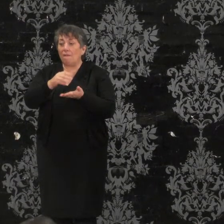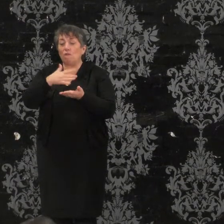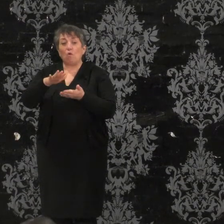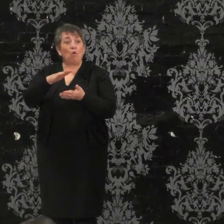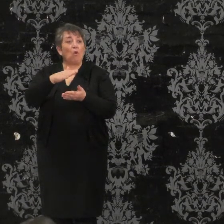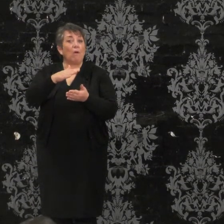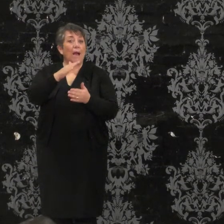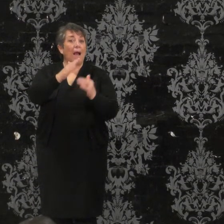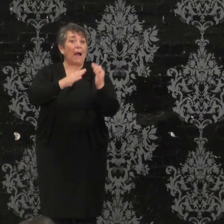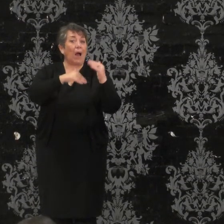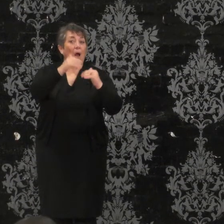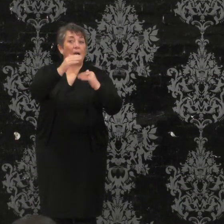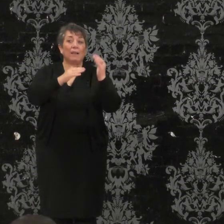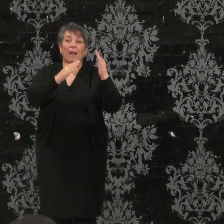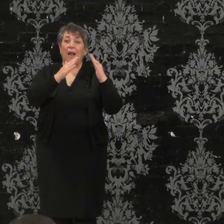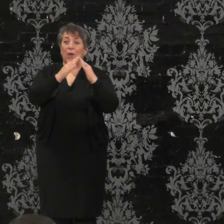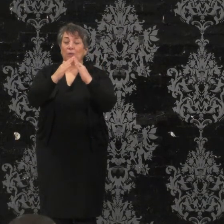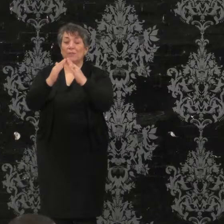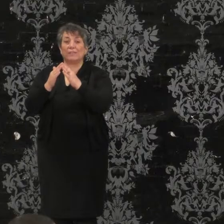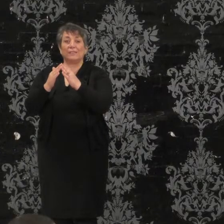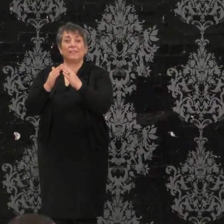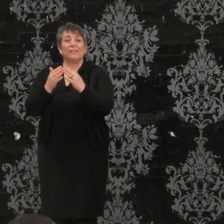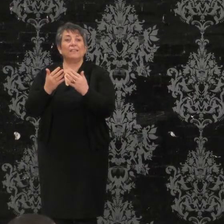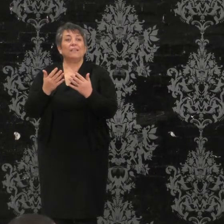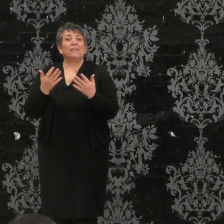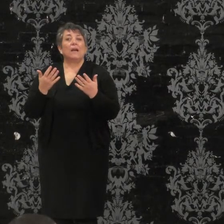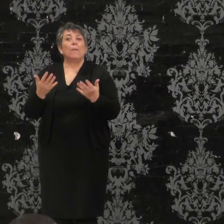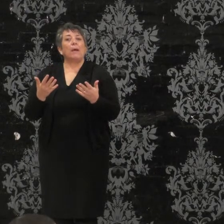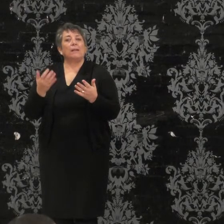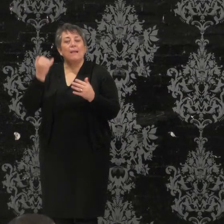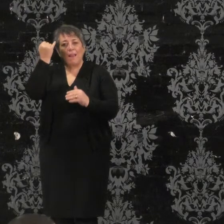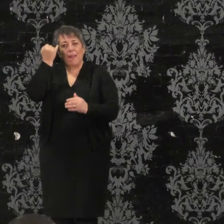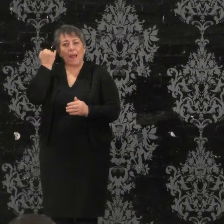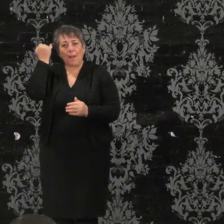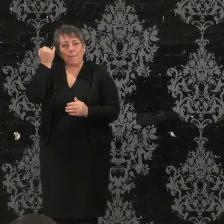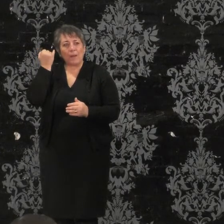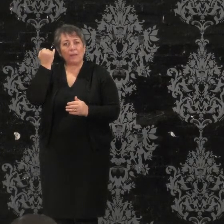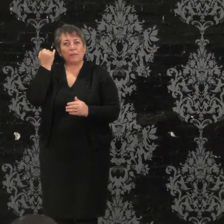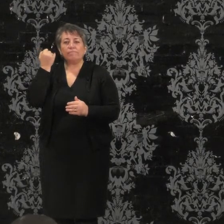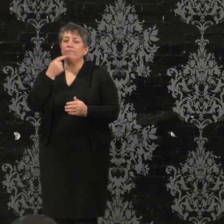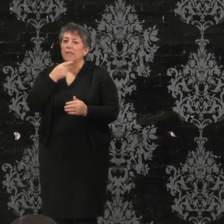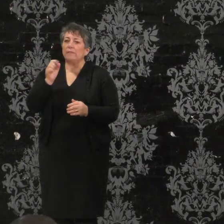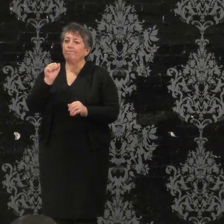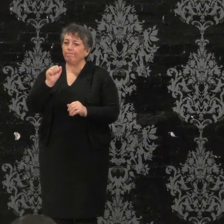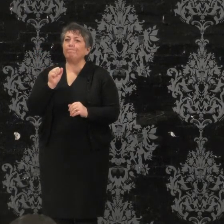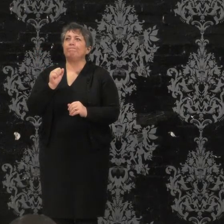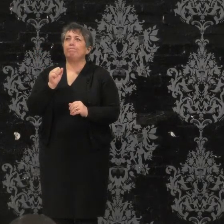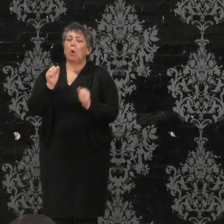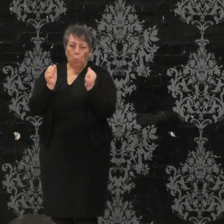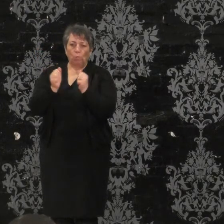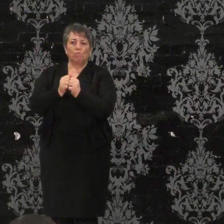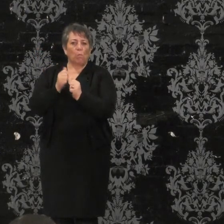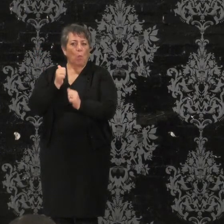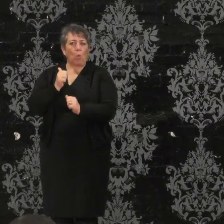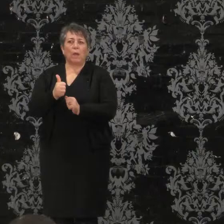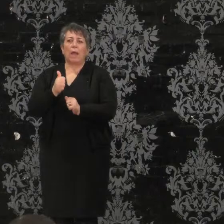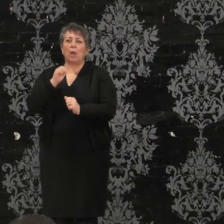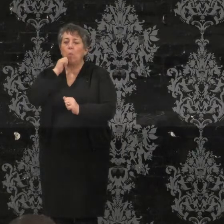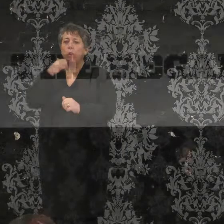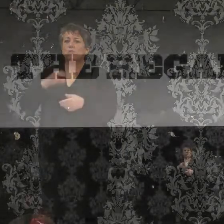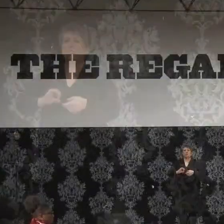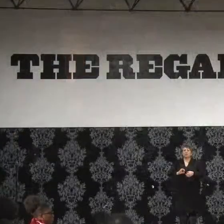and thanks to Liv Peck, who was very much involved in it, Lambeth agreed to create a community hub, here what we have now. So what we have is